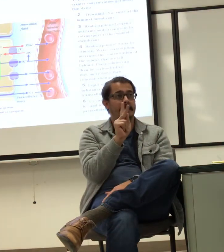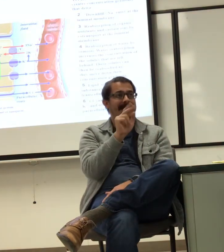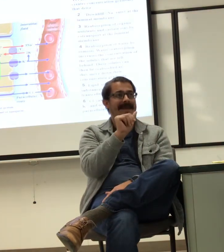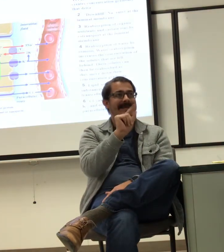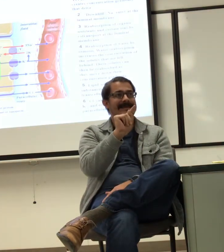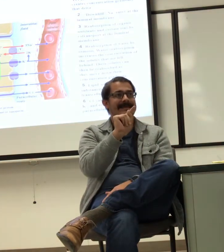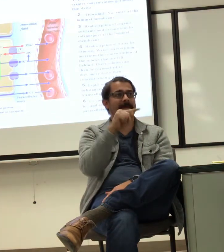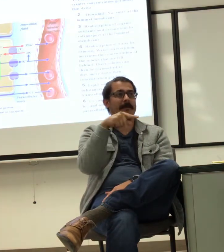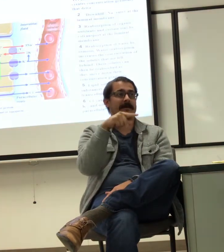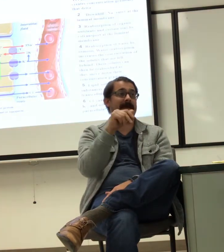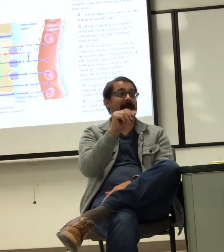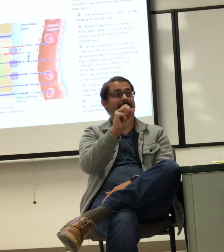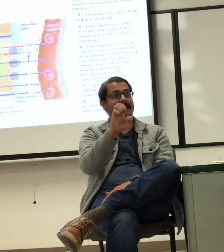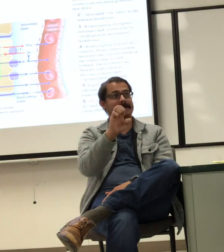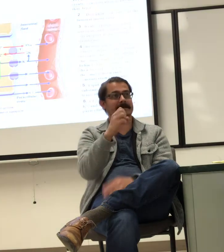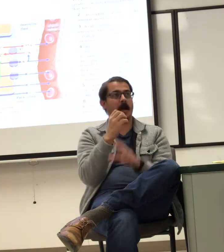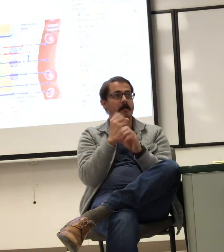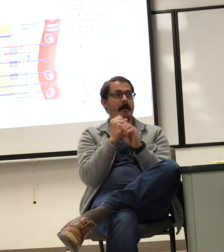ATPase pump.